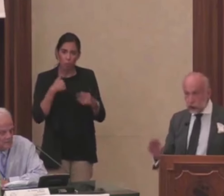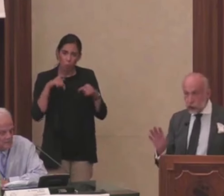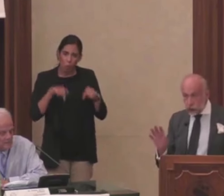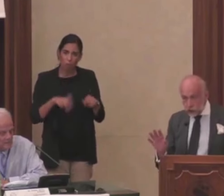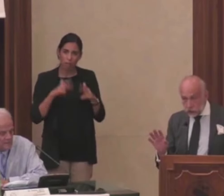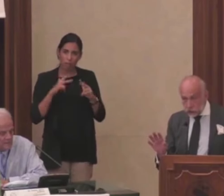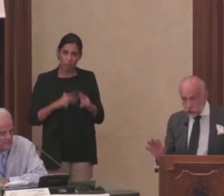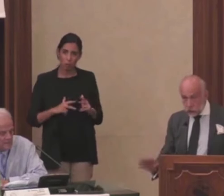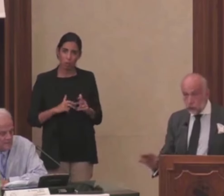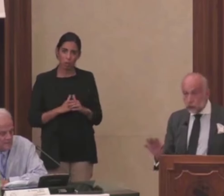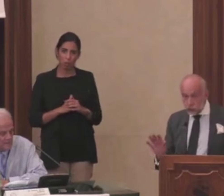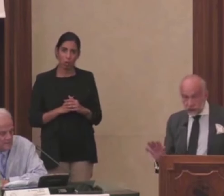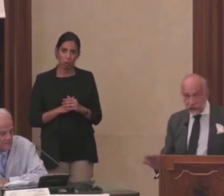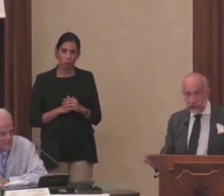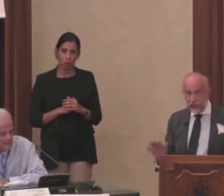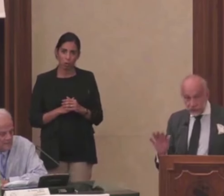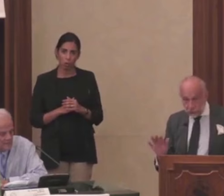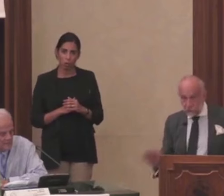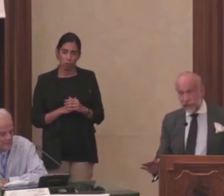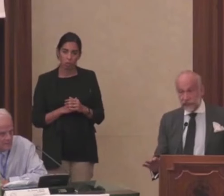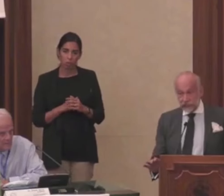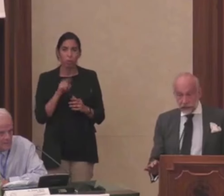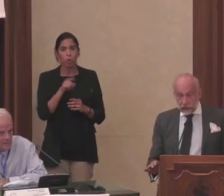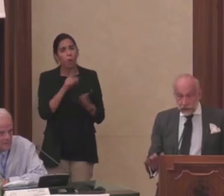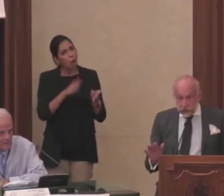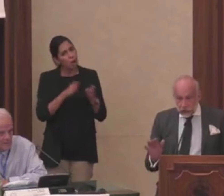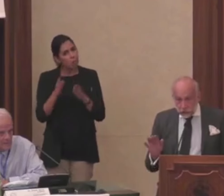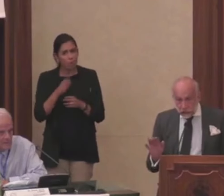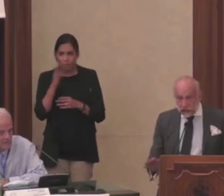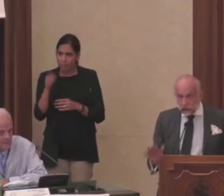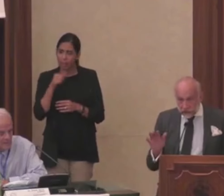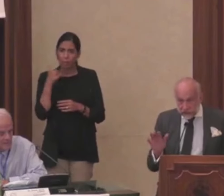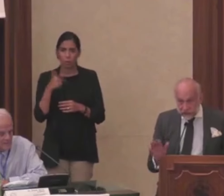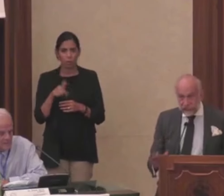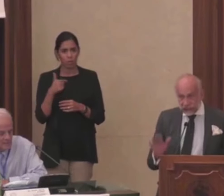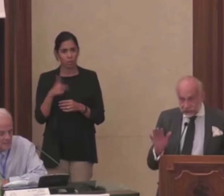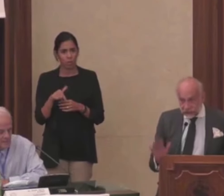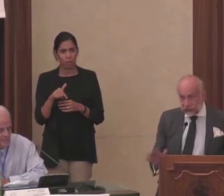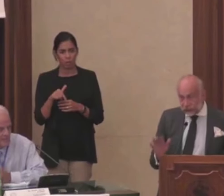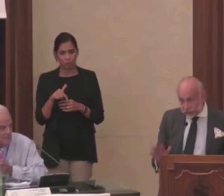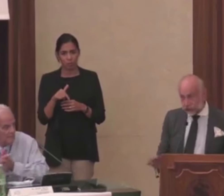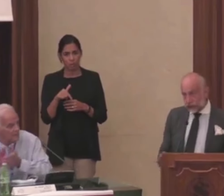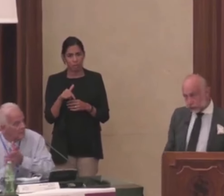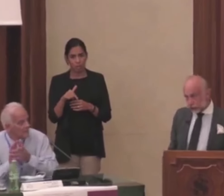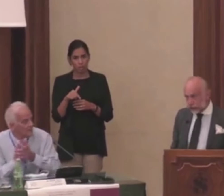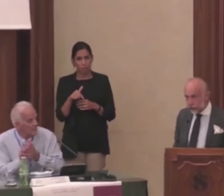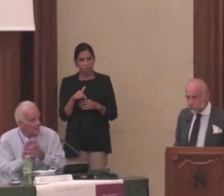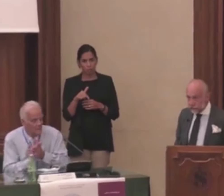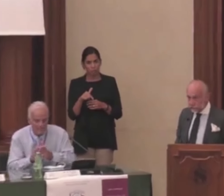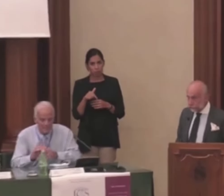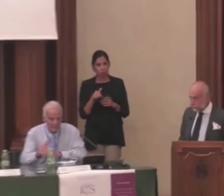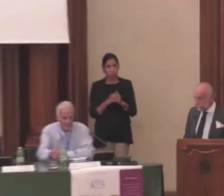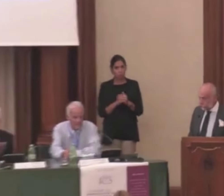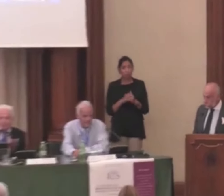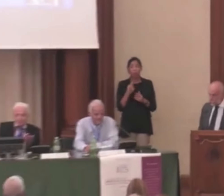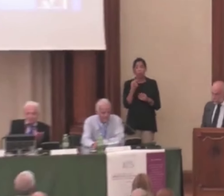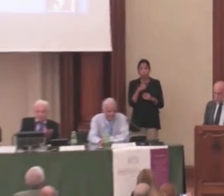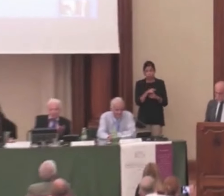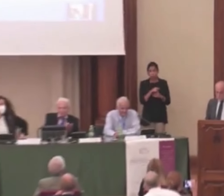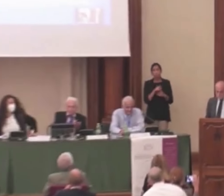I try to give them a sense of calm, saying, don't worry, you won't